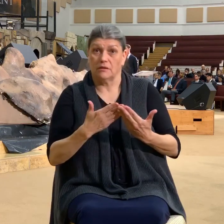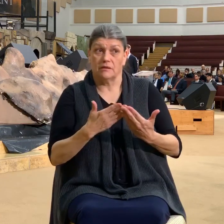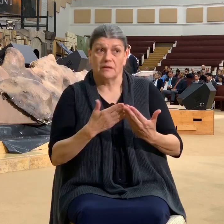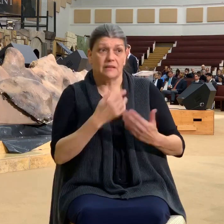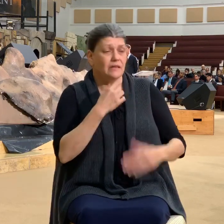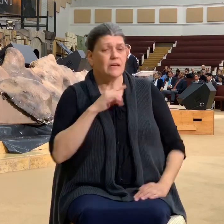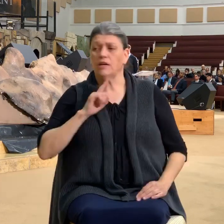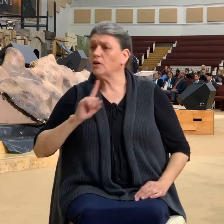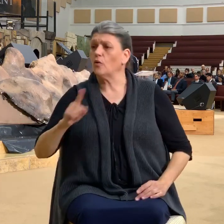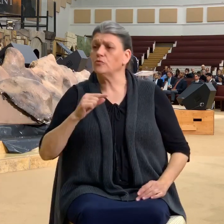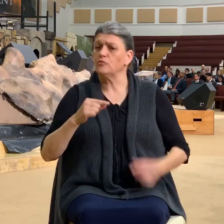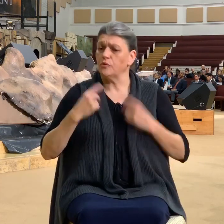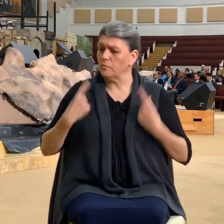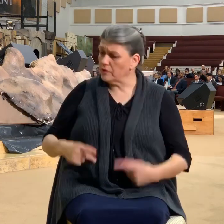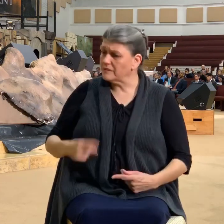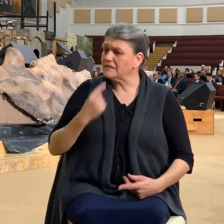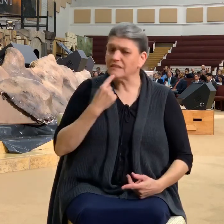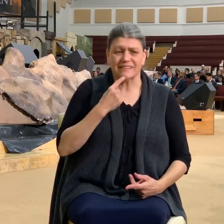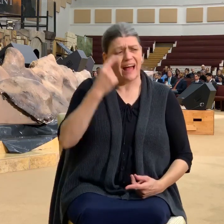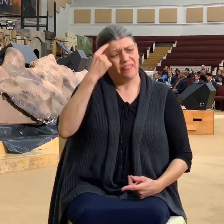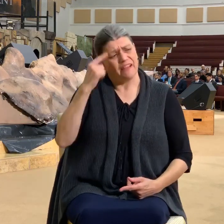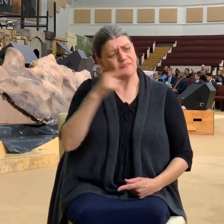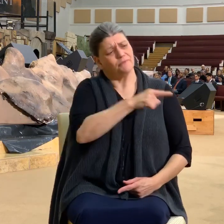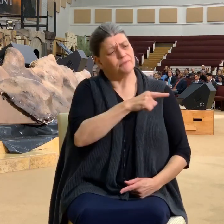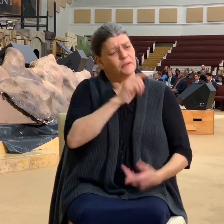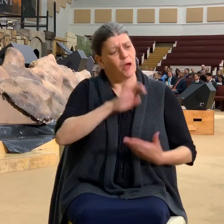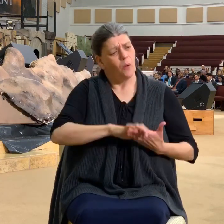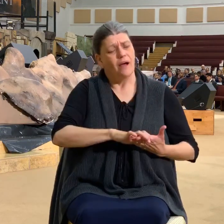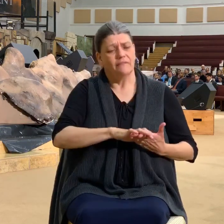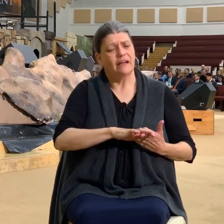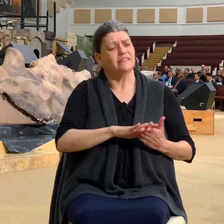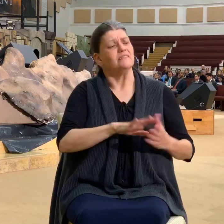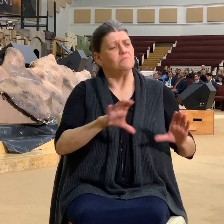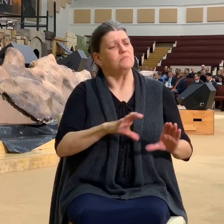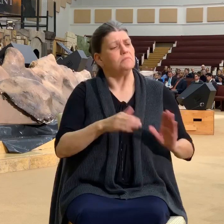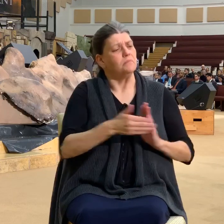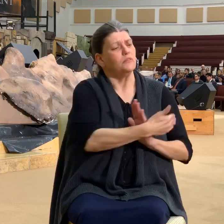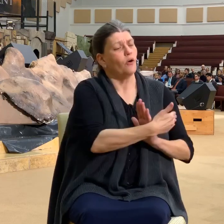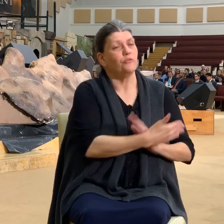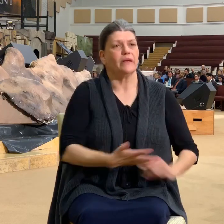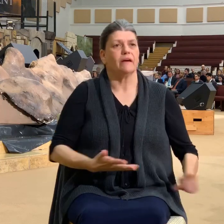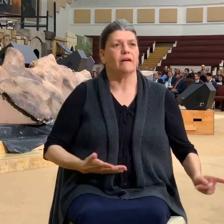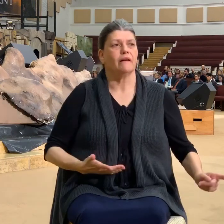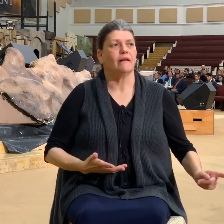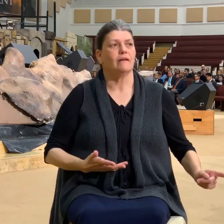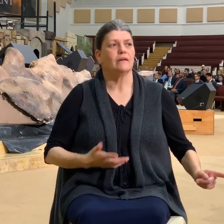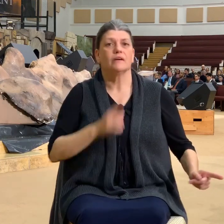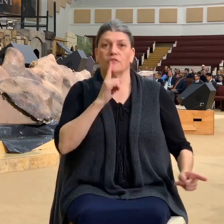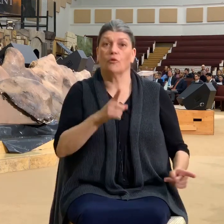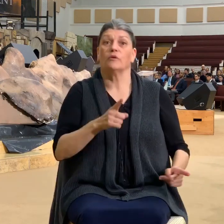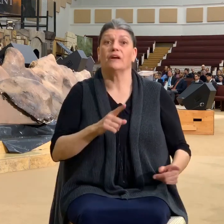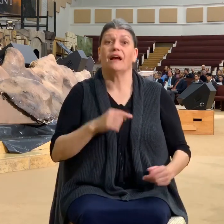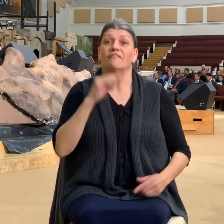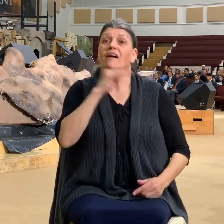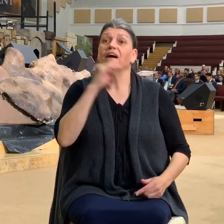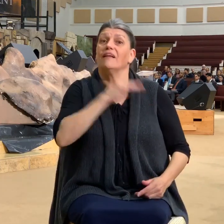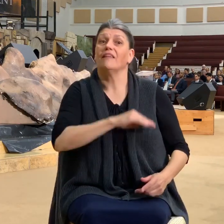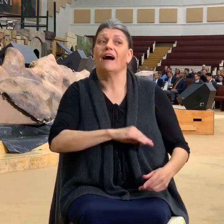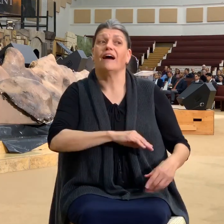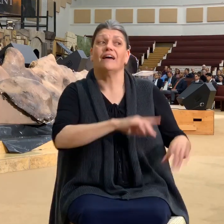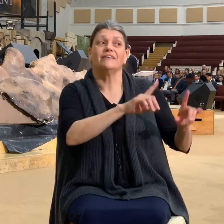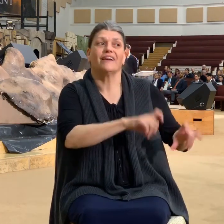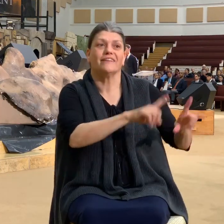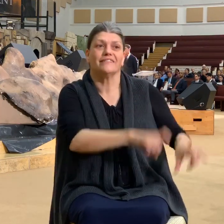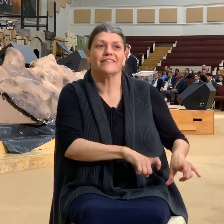said, I think my wife is committing adultery. And he says, all right, we're going to have a lie detector test. This is the first lie detector